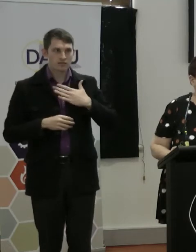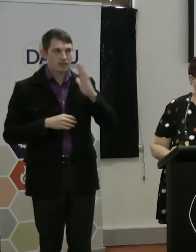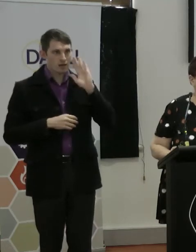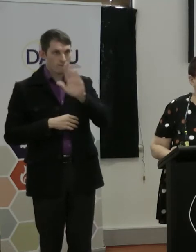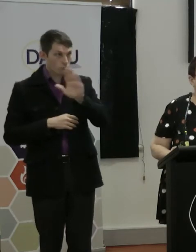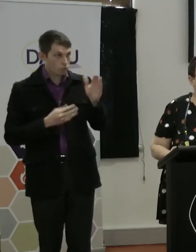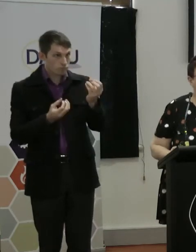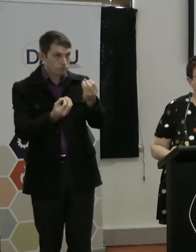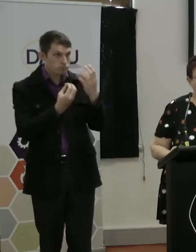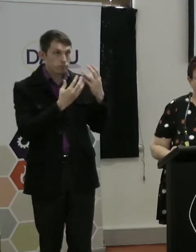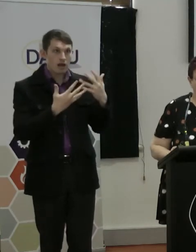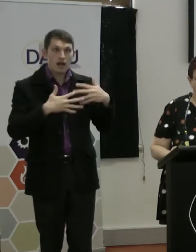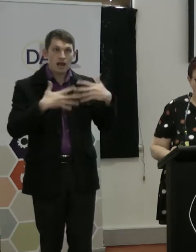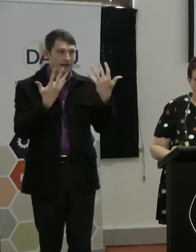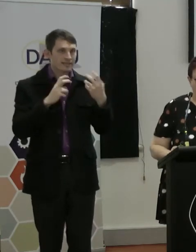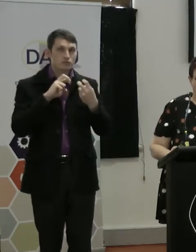any issues that you might